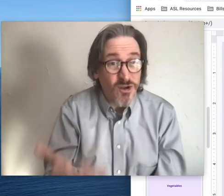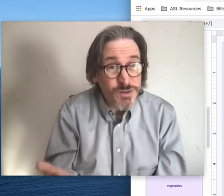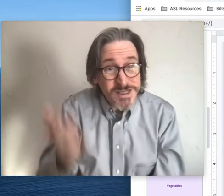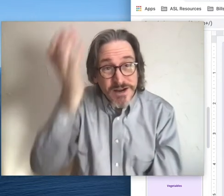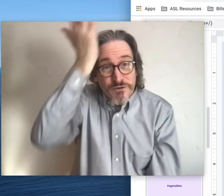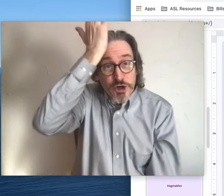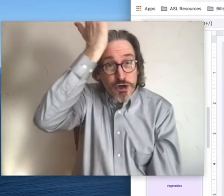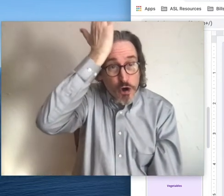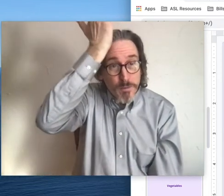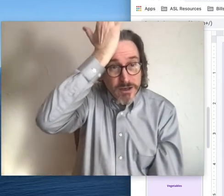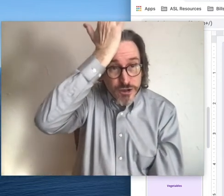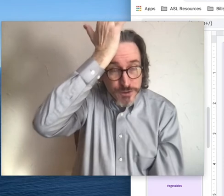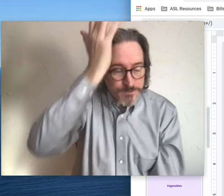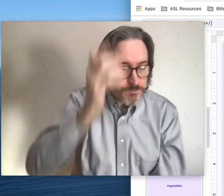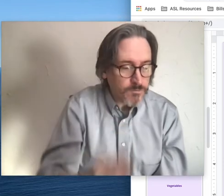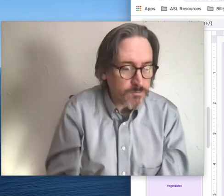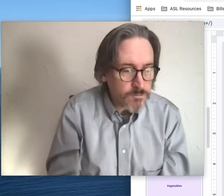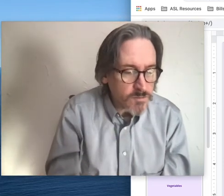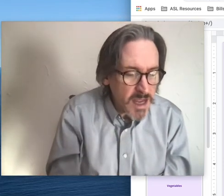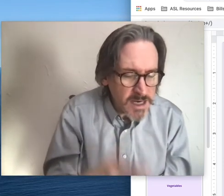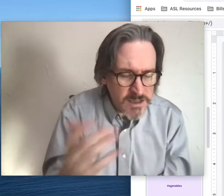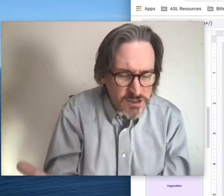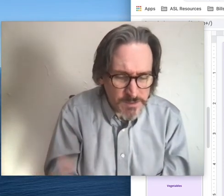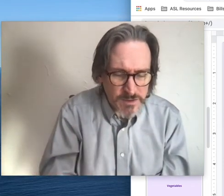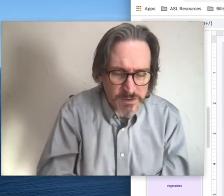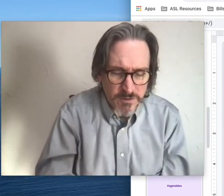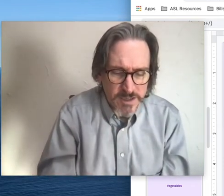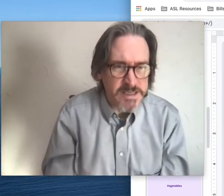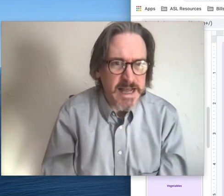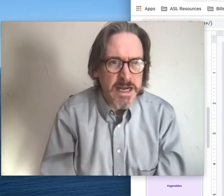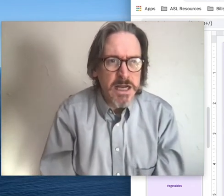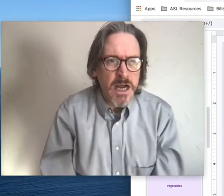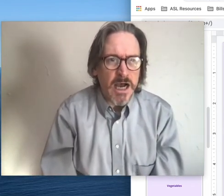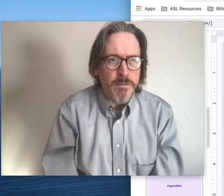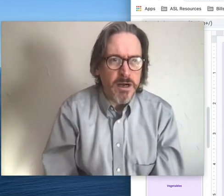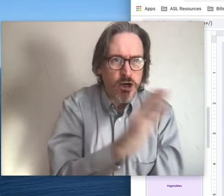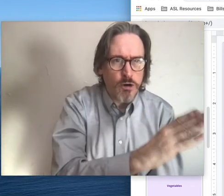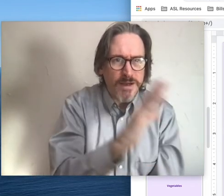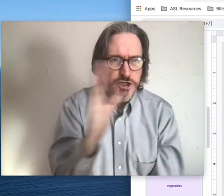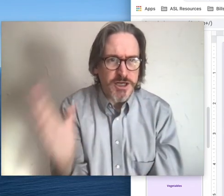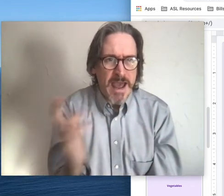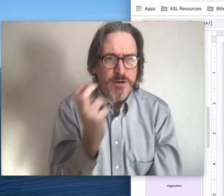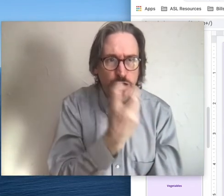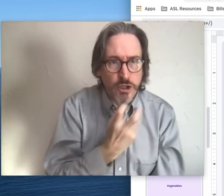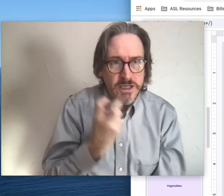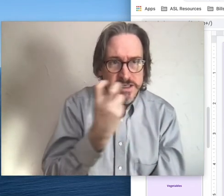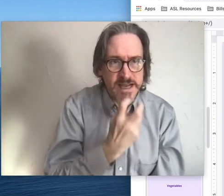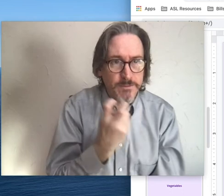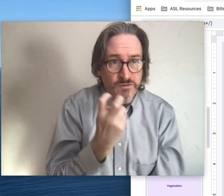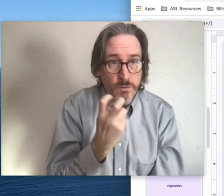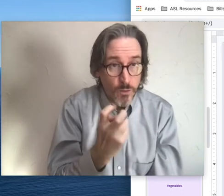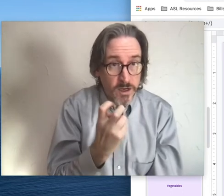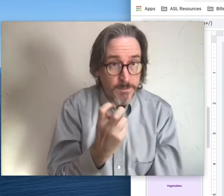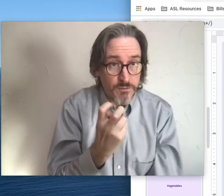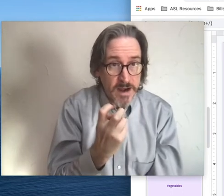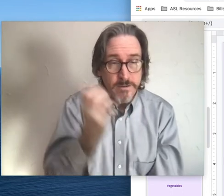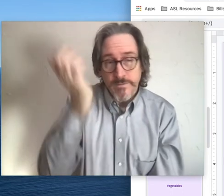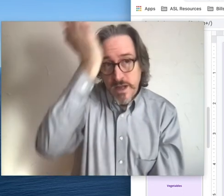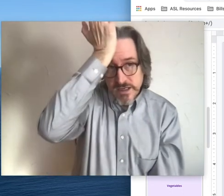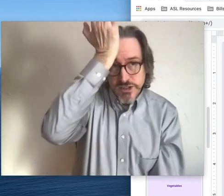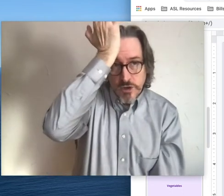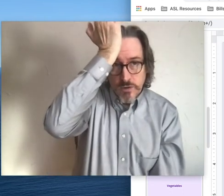It's also a sign for garbage. And there's some theories that garbage and cabbage look the same when lip